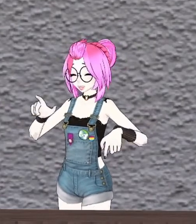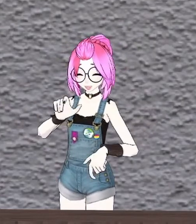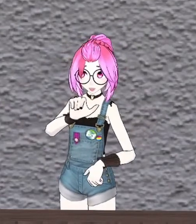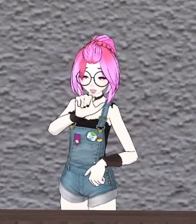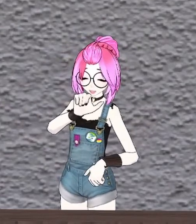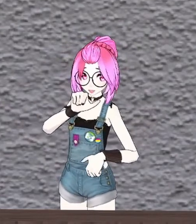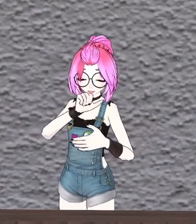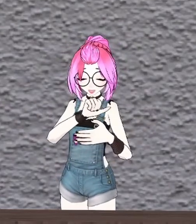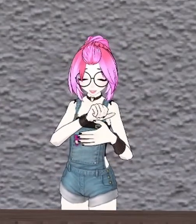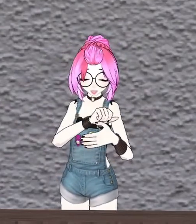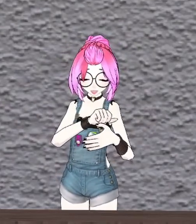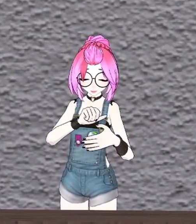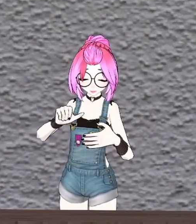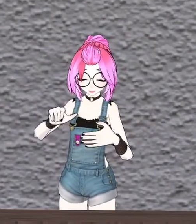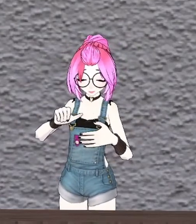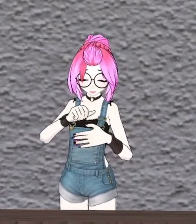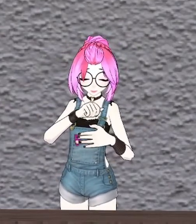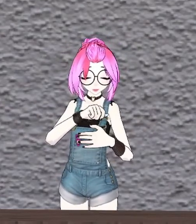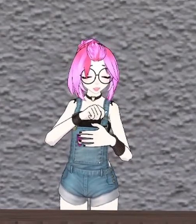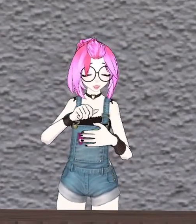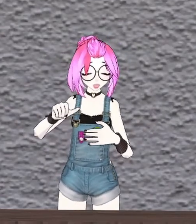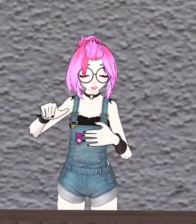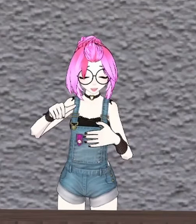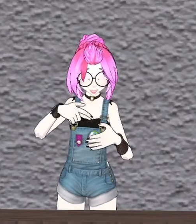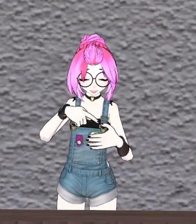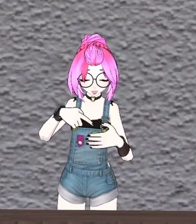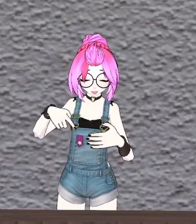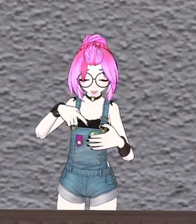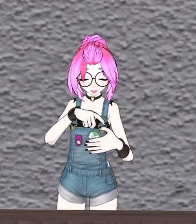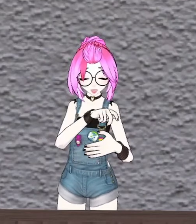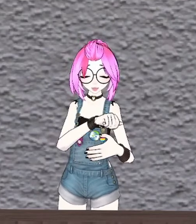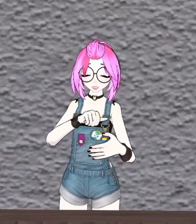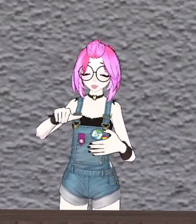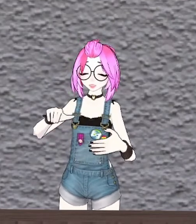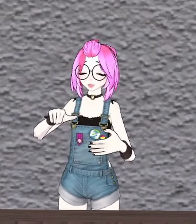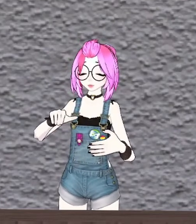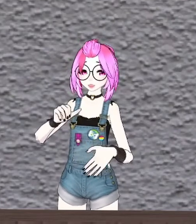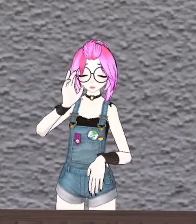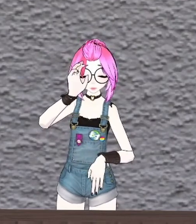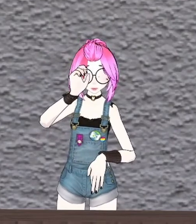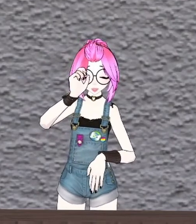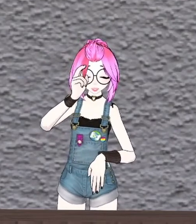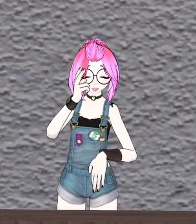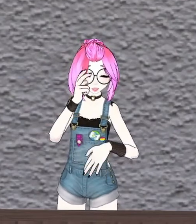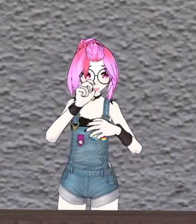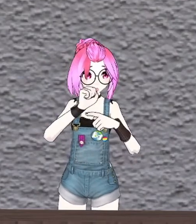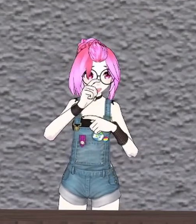Yep. We want to make sure thumb is out. Thumbs out, and we're swiping across this way. Yep. And then show me the 2